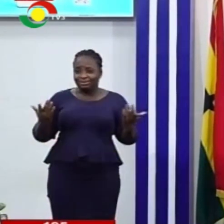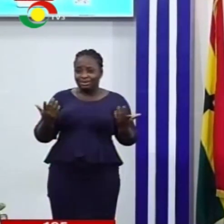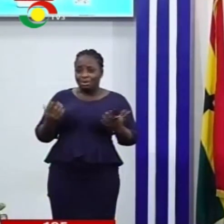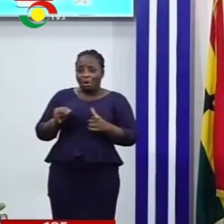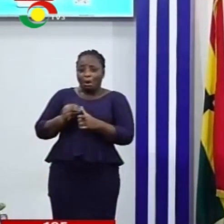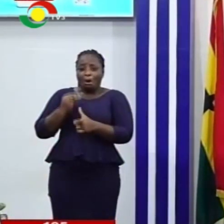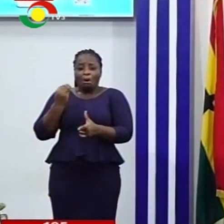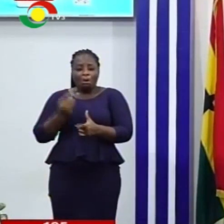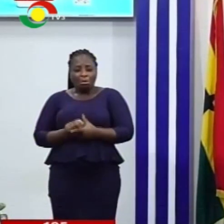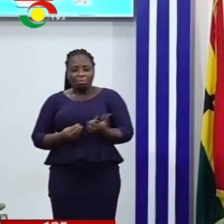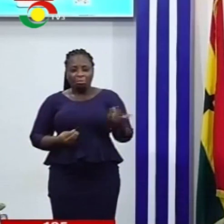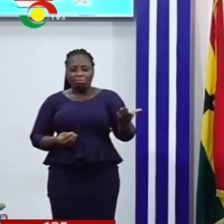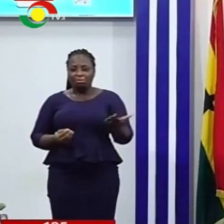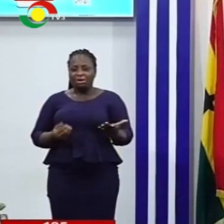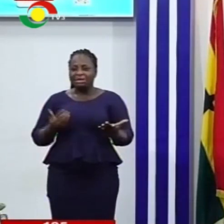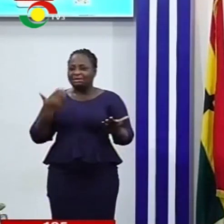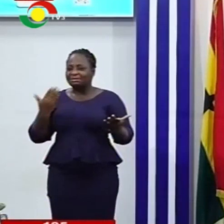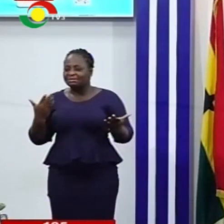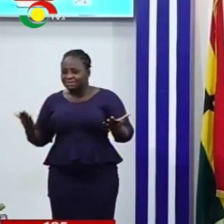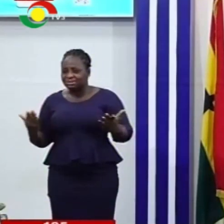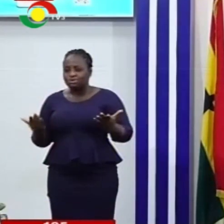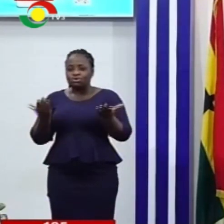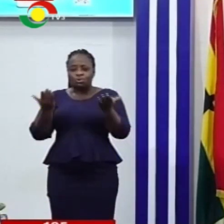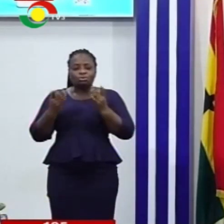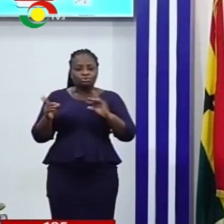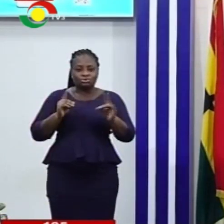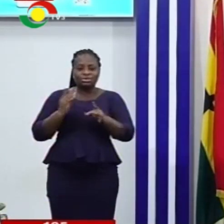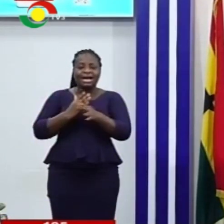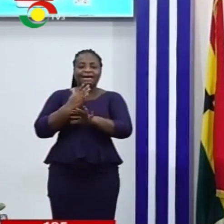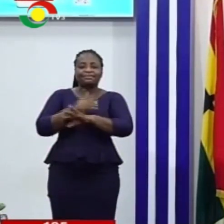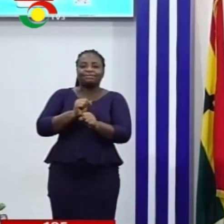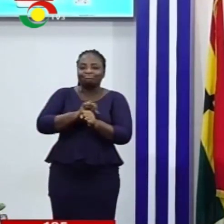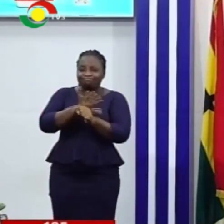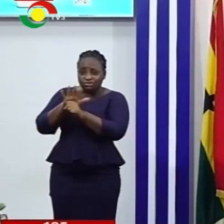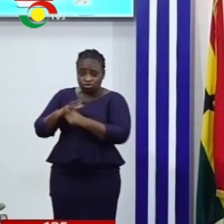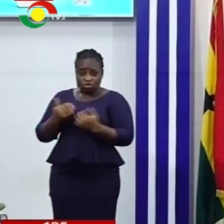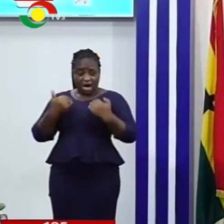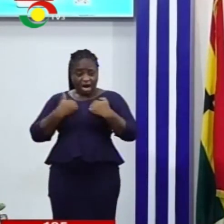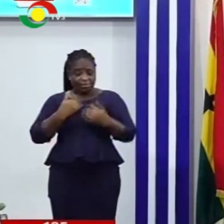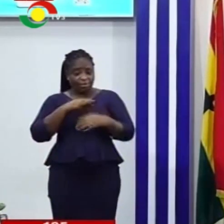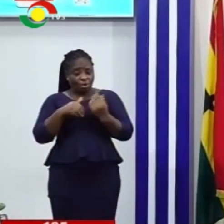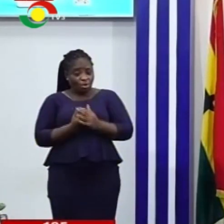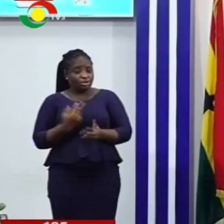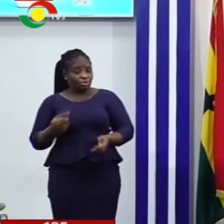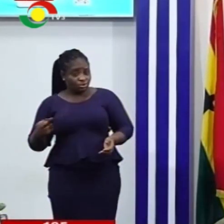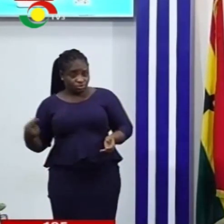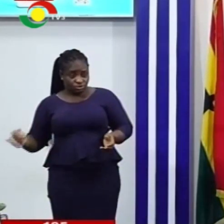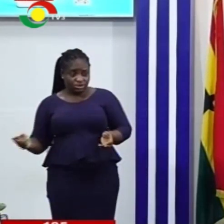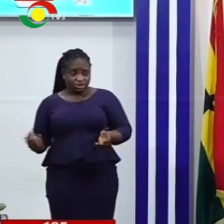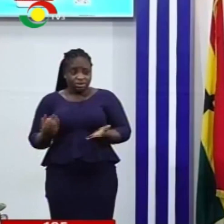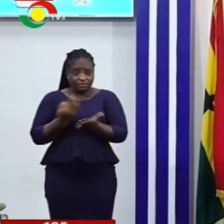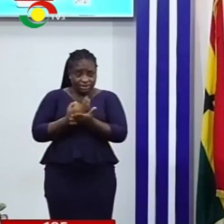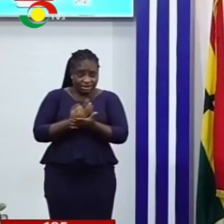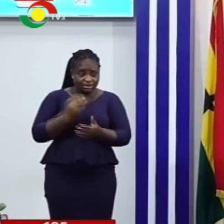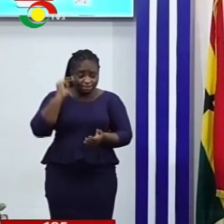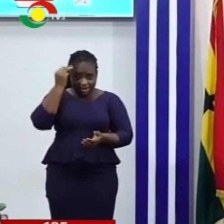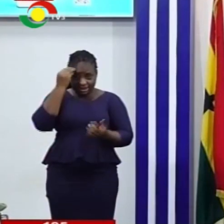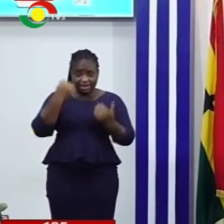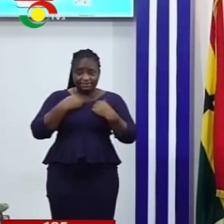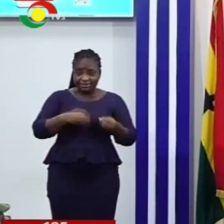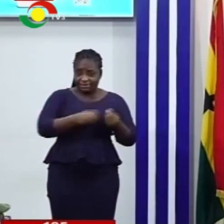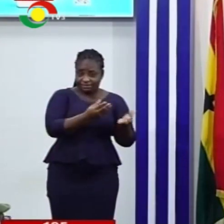akandia, niema ose after we ope se oye no. U akandia ope se ode ya na. Finance Minister, ama ose kase fe ya na.